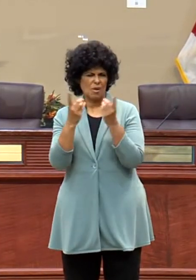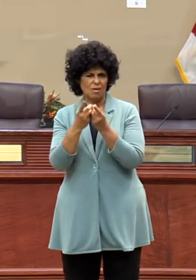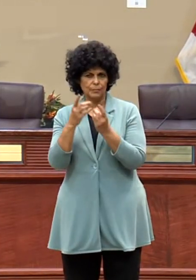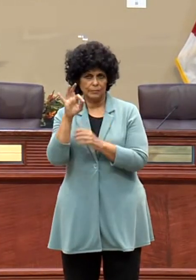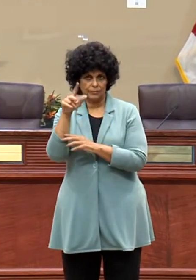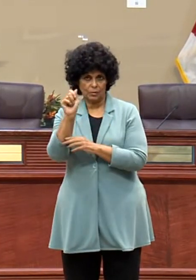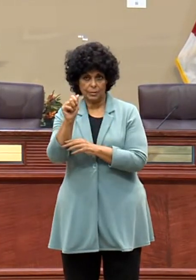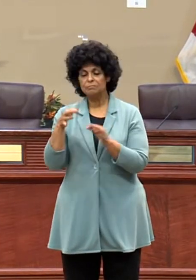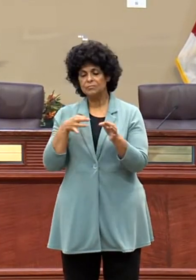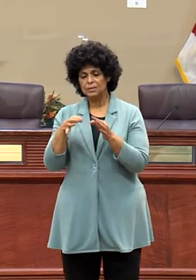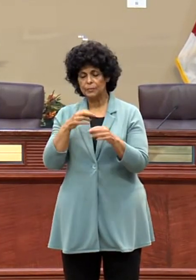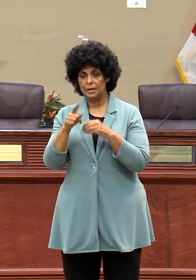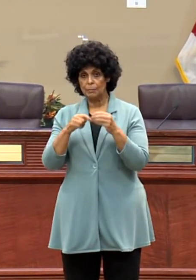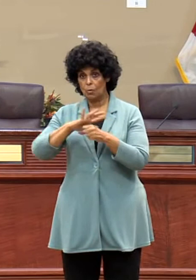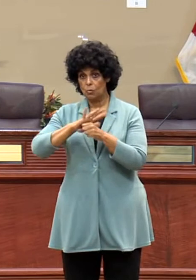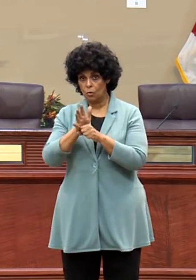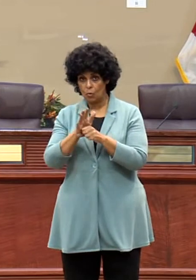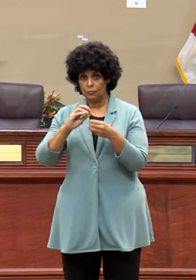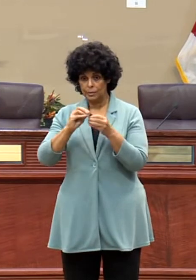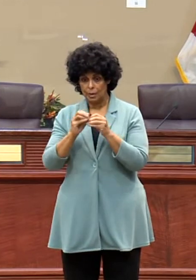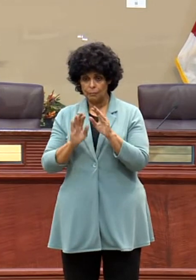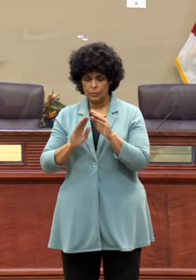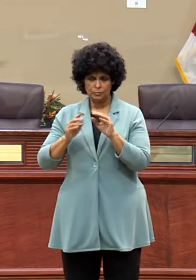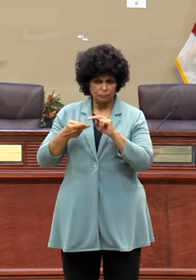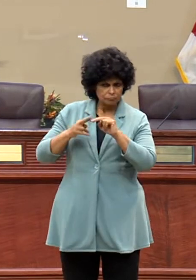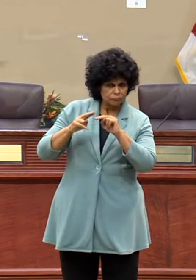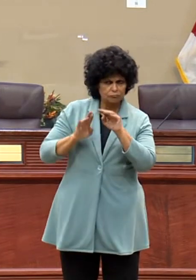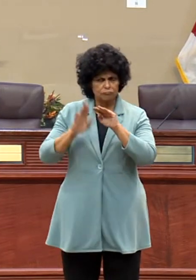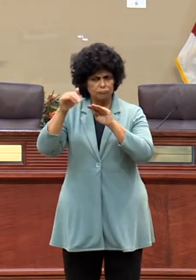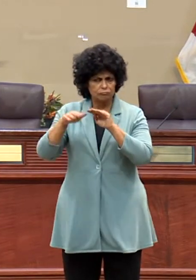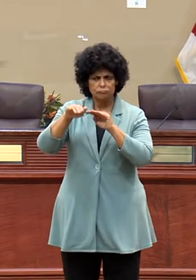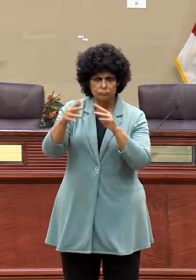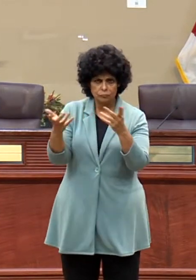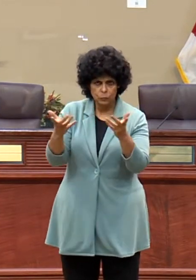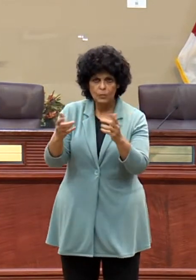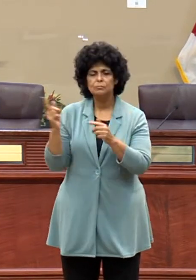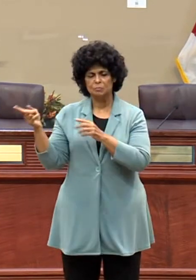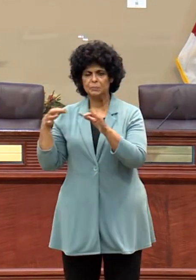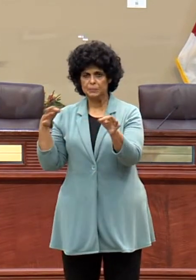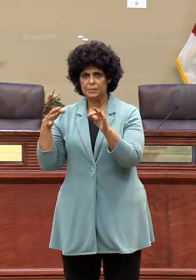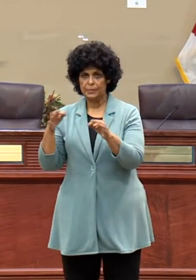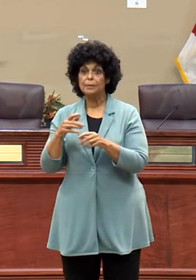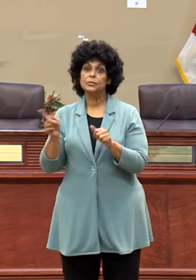in the state and here in Orange County. We begin with Mayor Demings. Mayor.